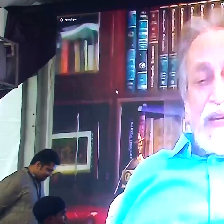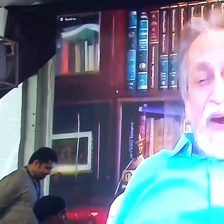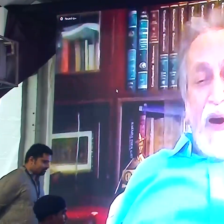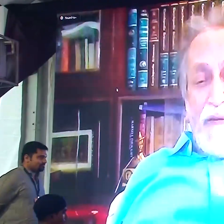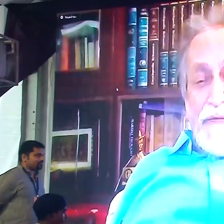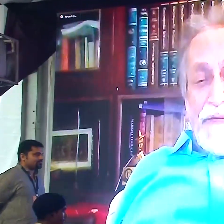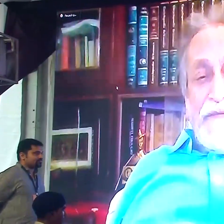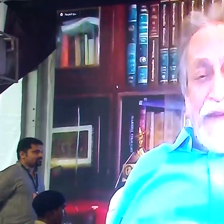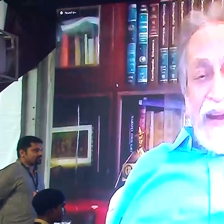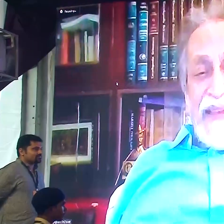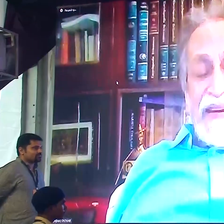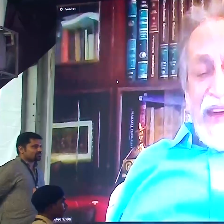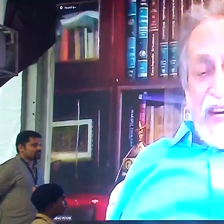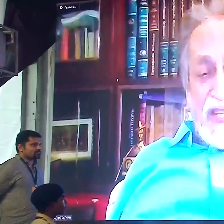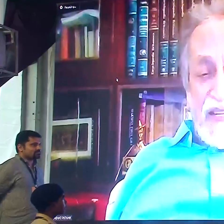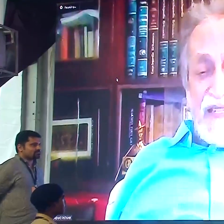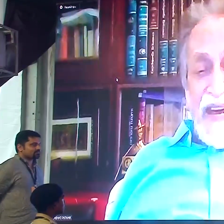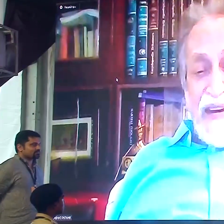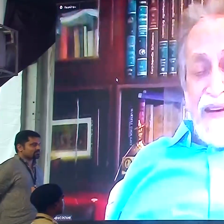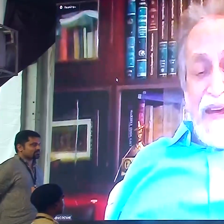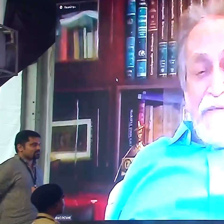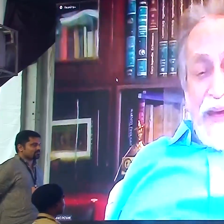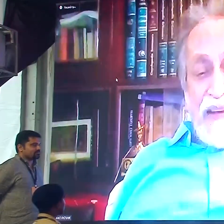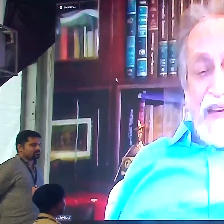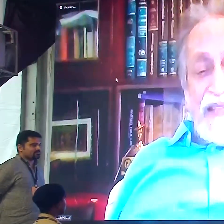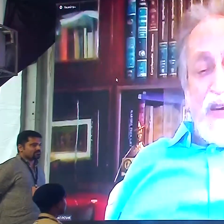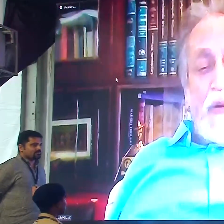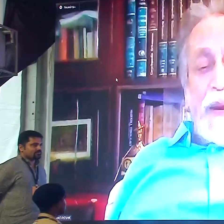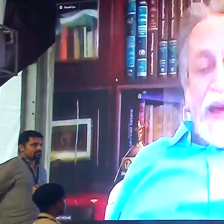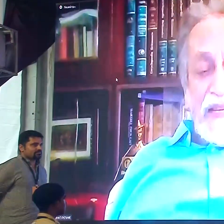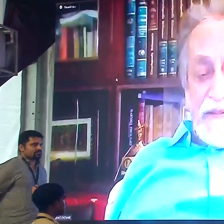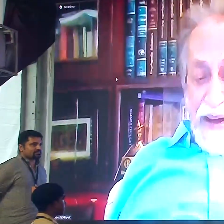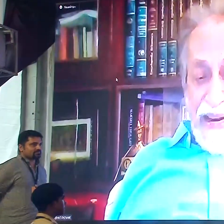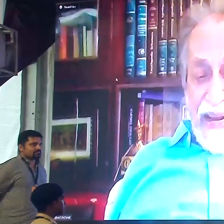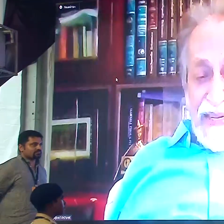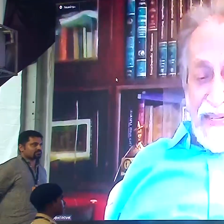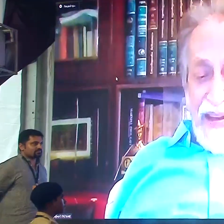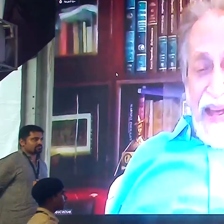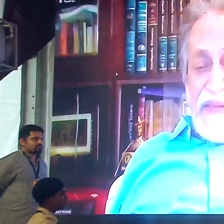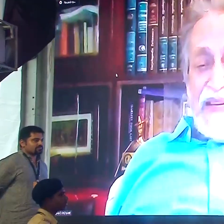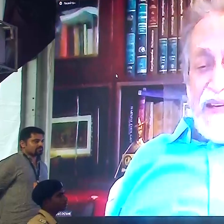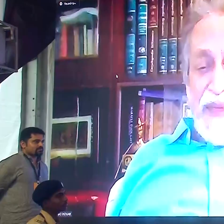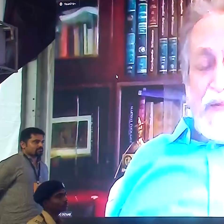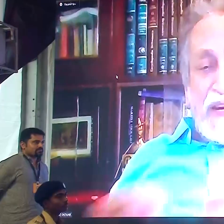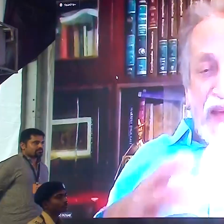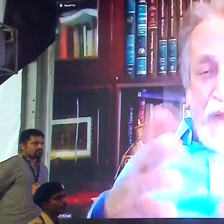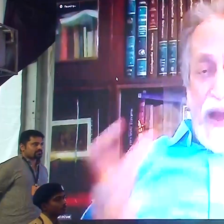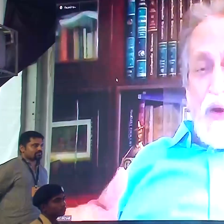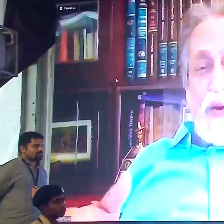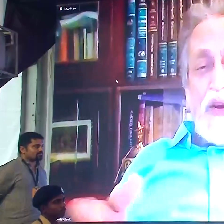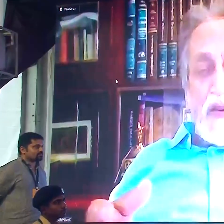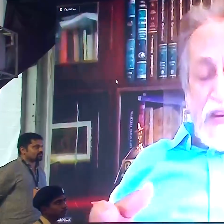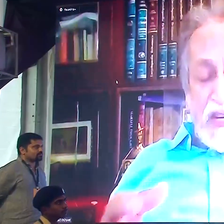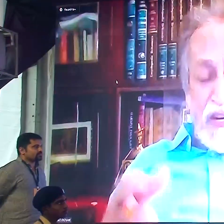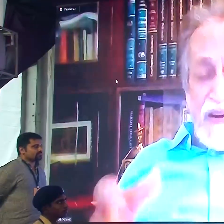because of the fact that a nation state faces globalized finance. This is something which is a